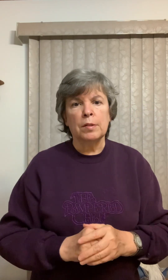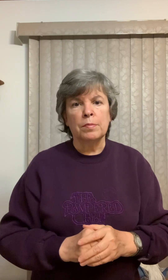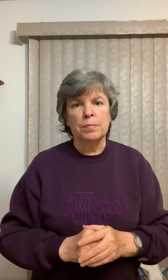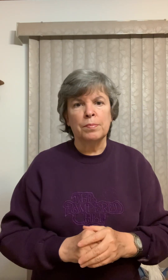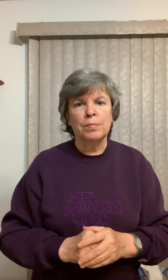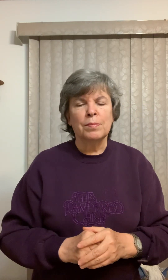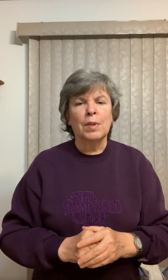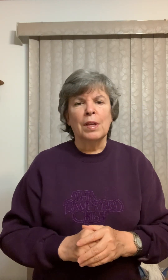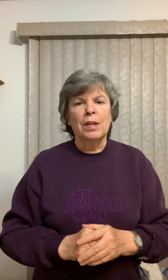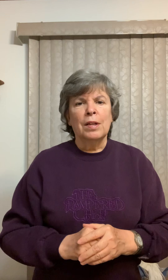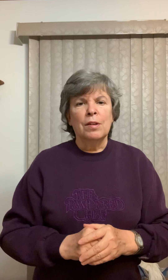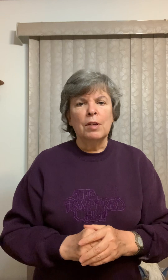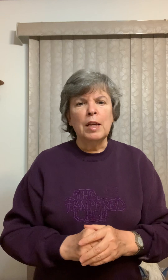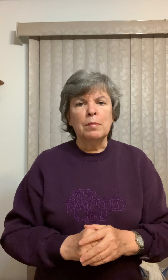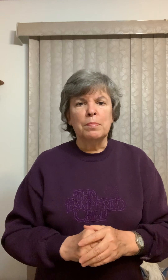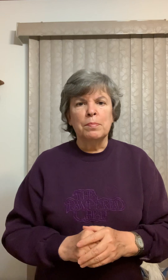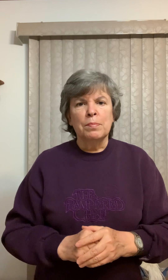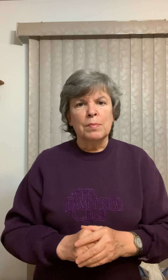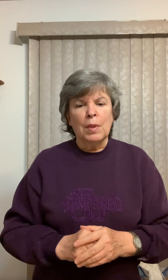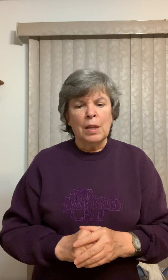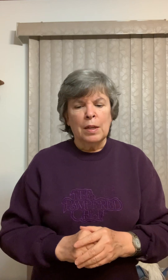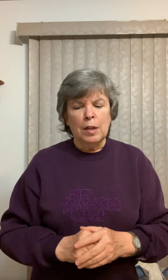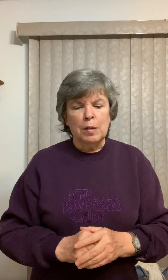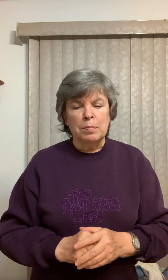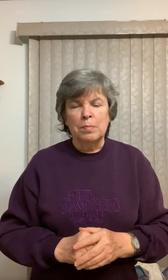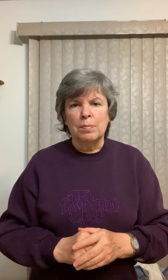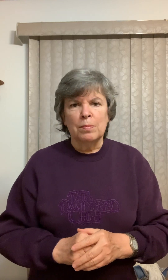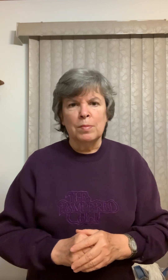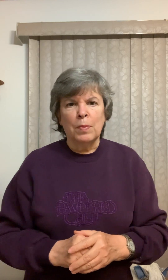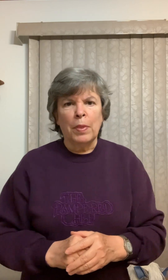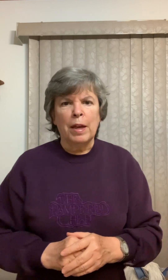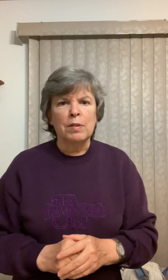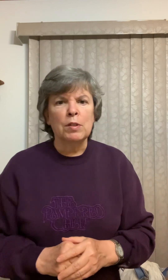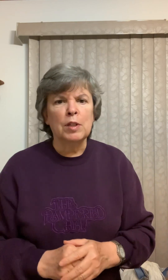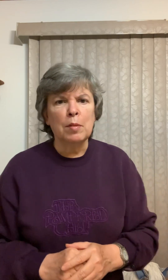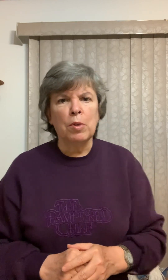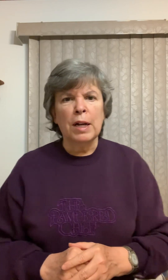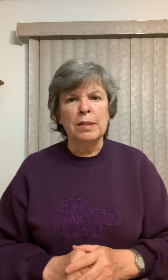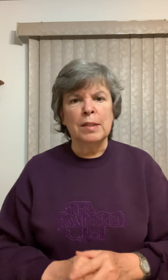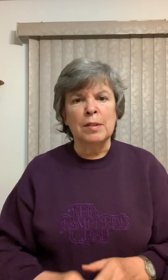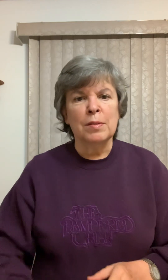Okay, have a good time practicing.